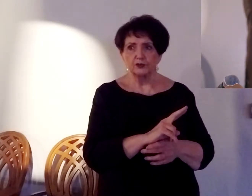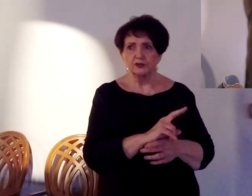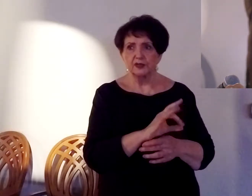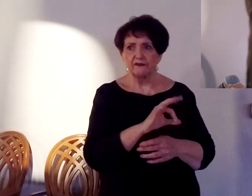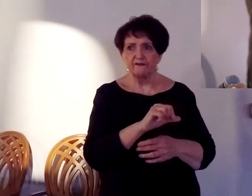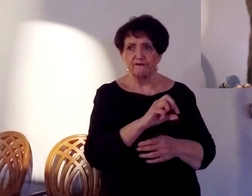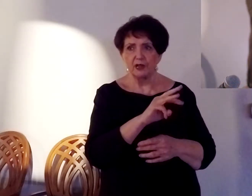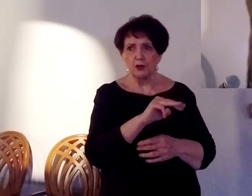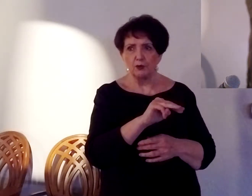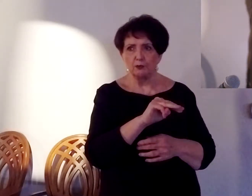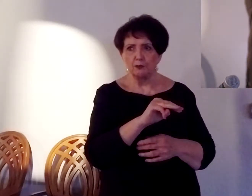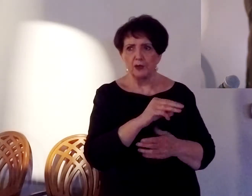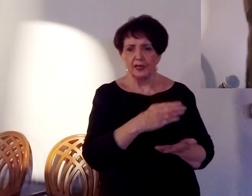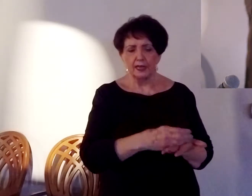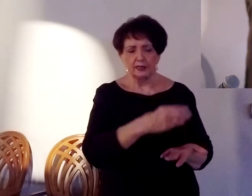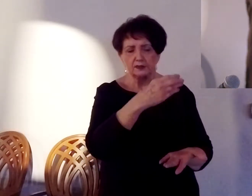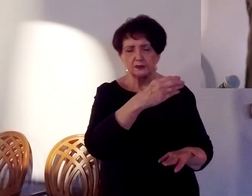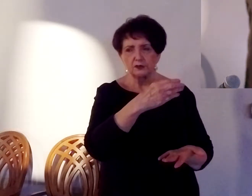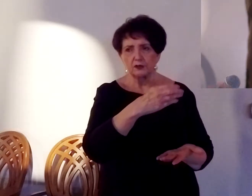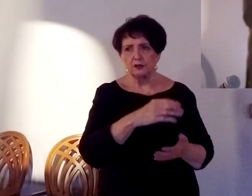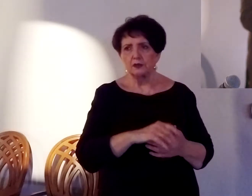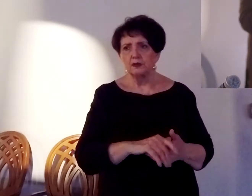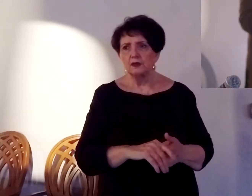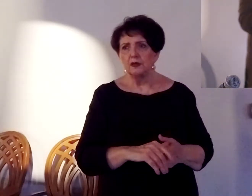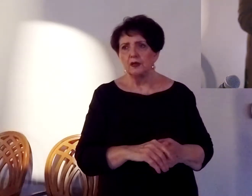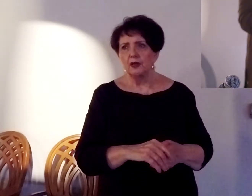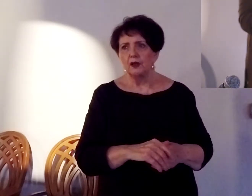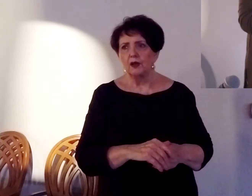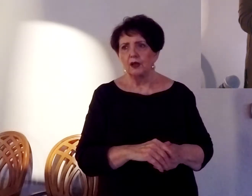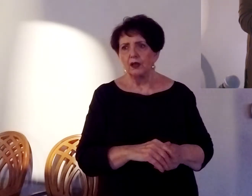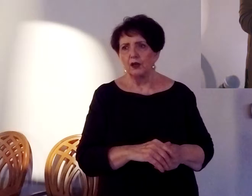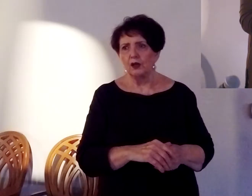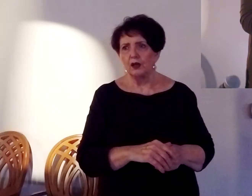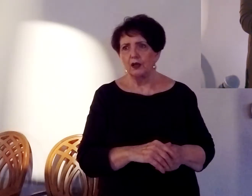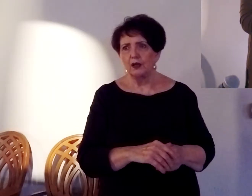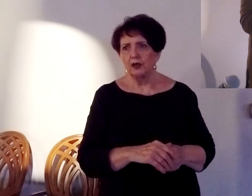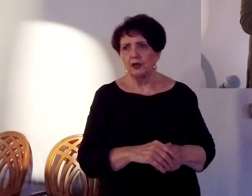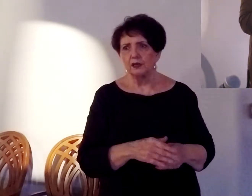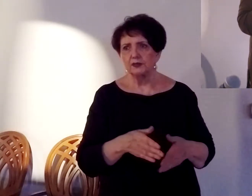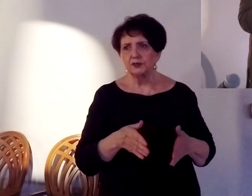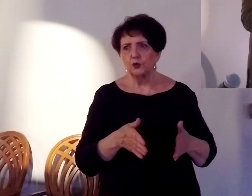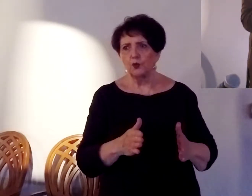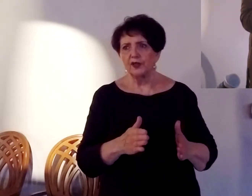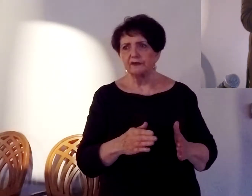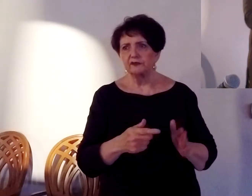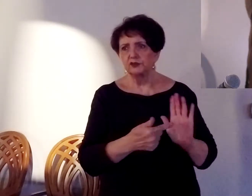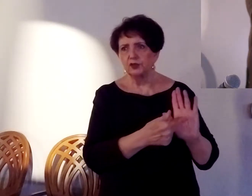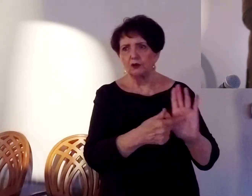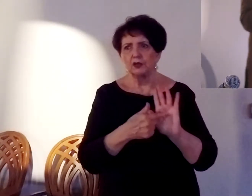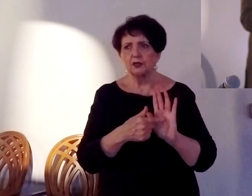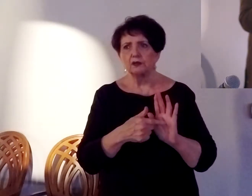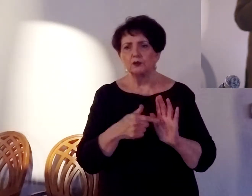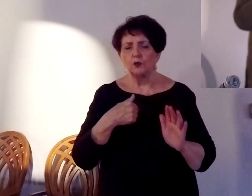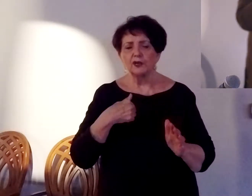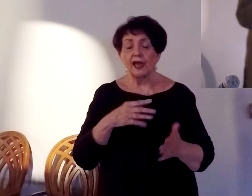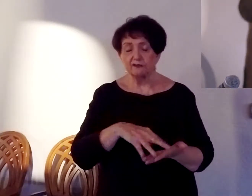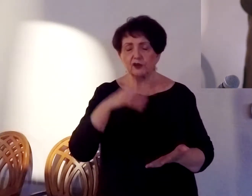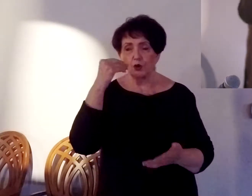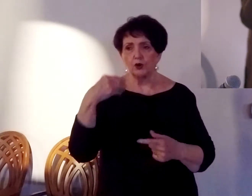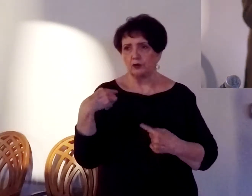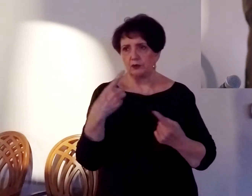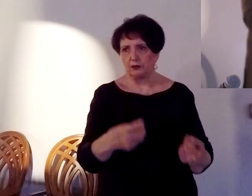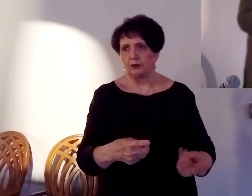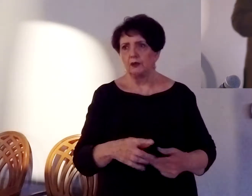canister as a way of showing what I've learned. My